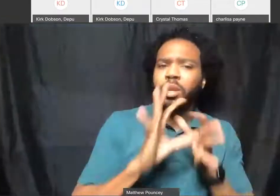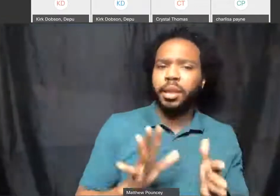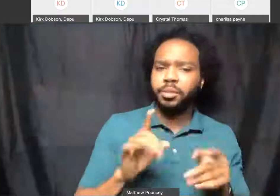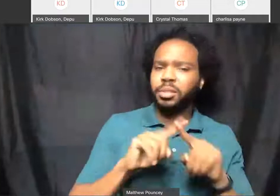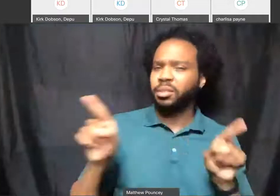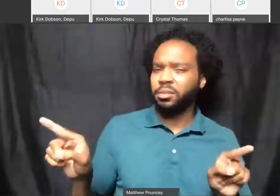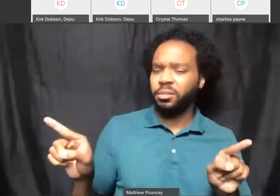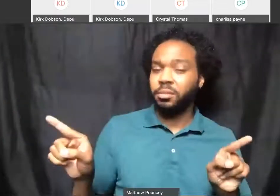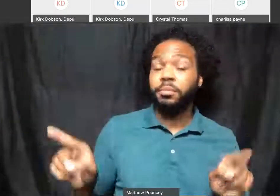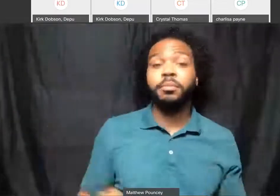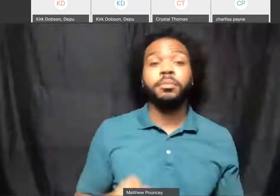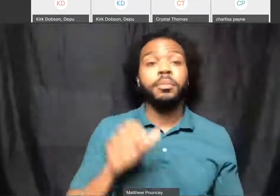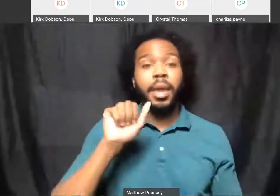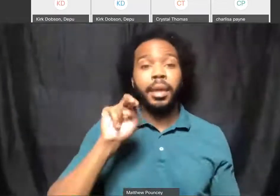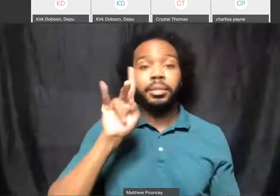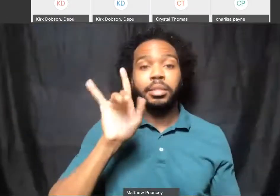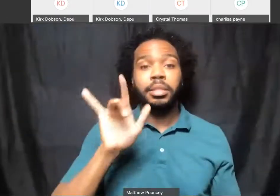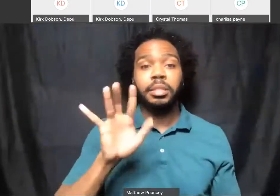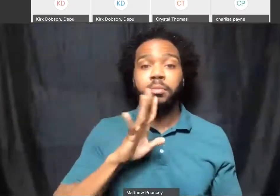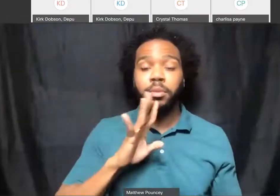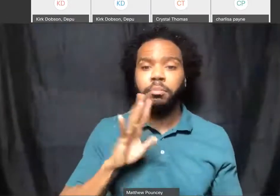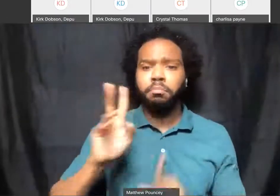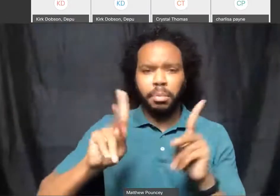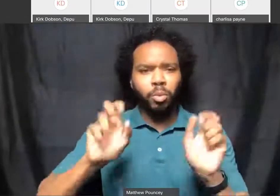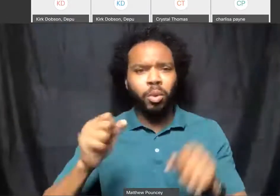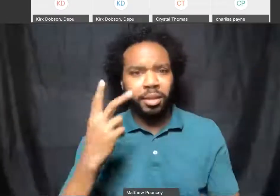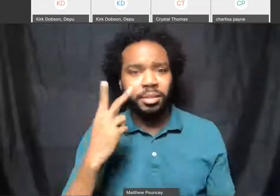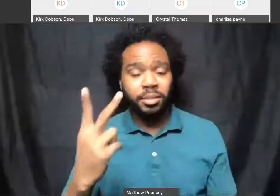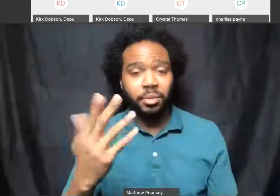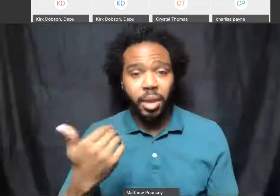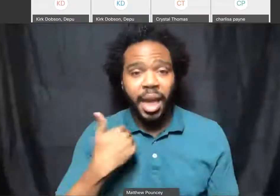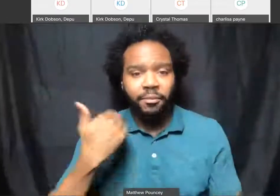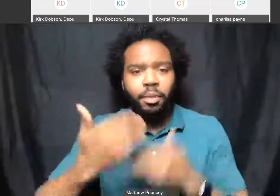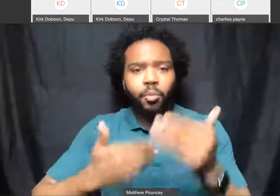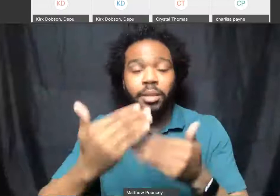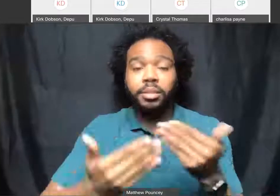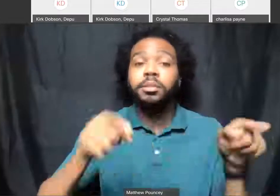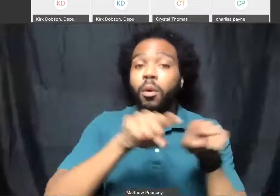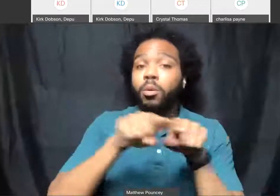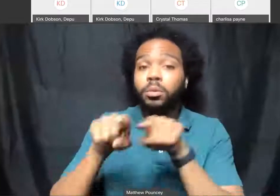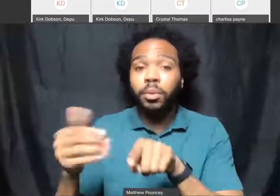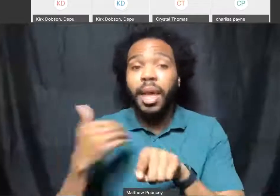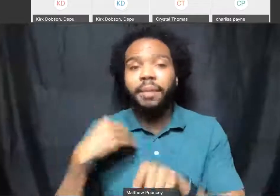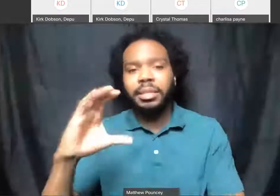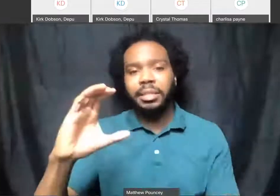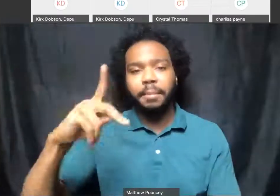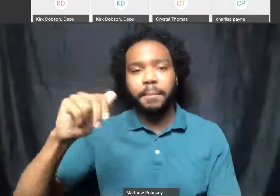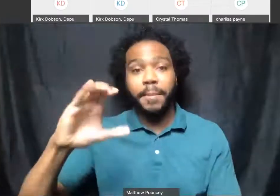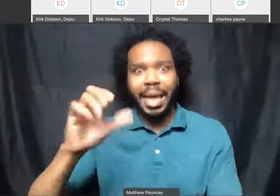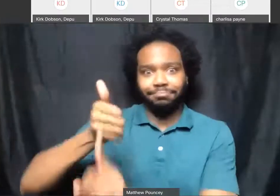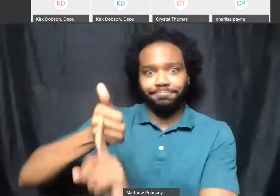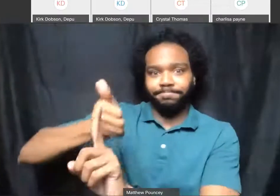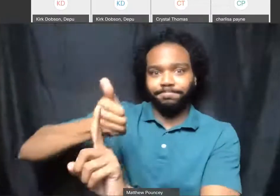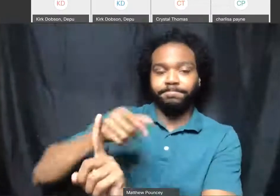people can see there's the process as well as the CPAC itself, and